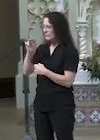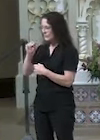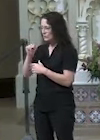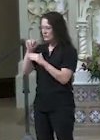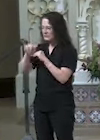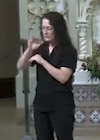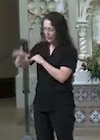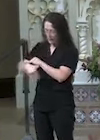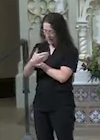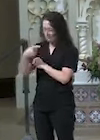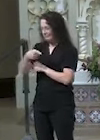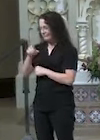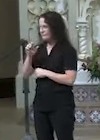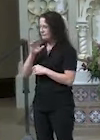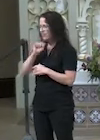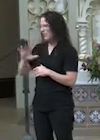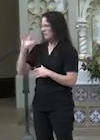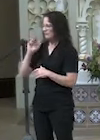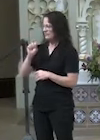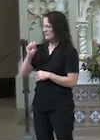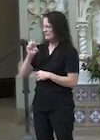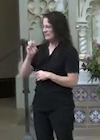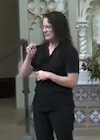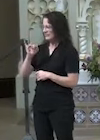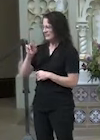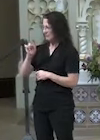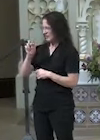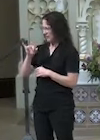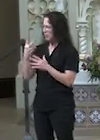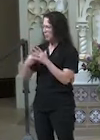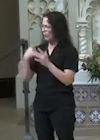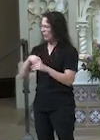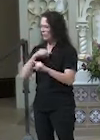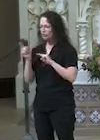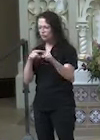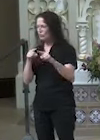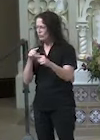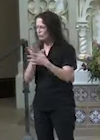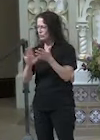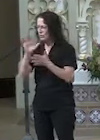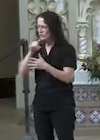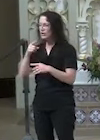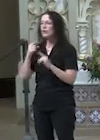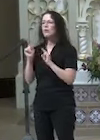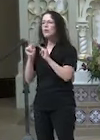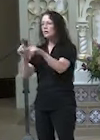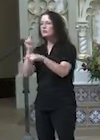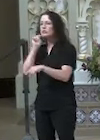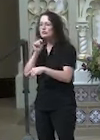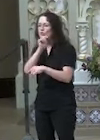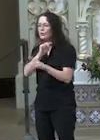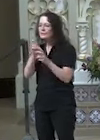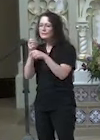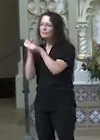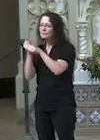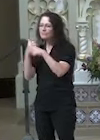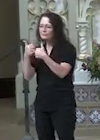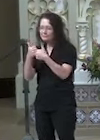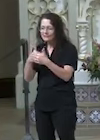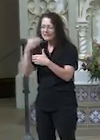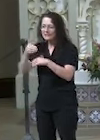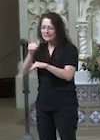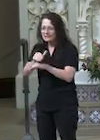overnight at the seminary where we both went to school. We went to a Twins game on the next